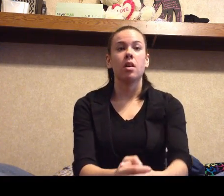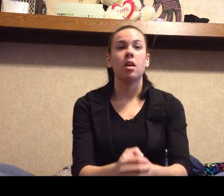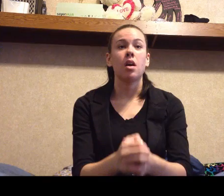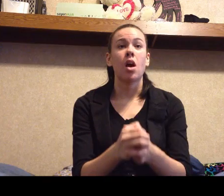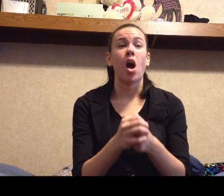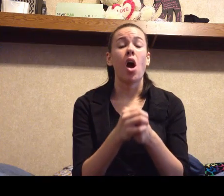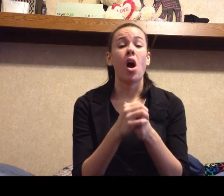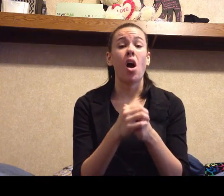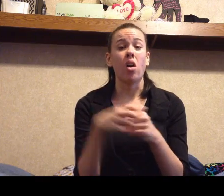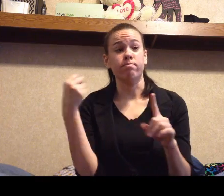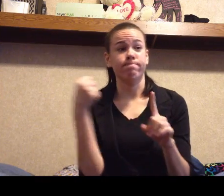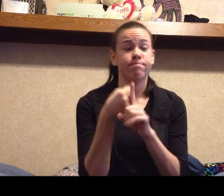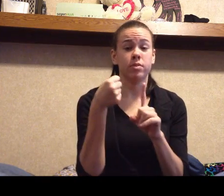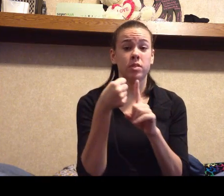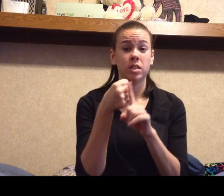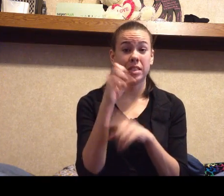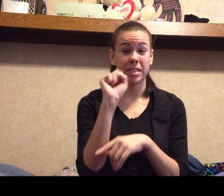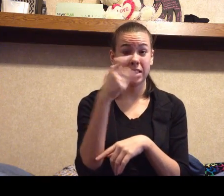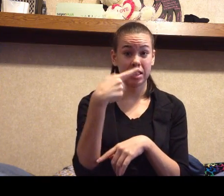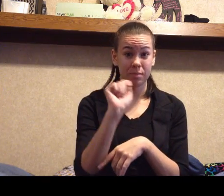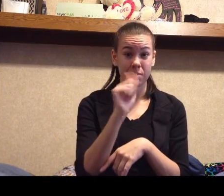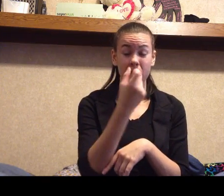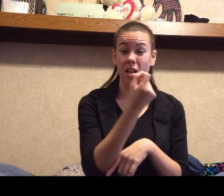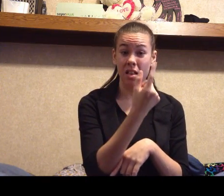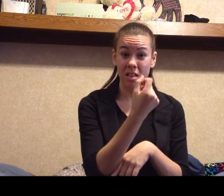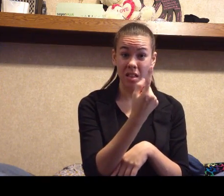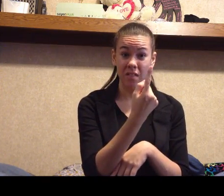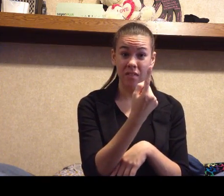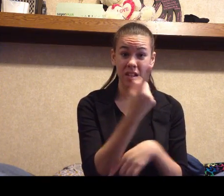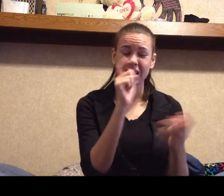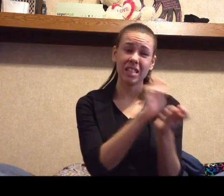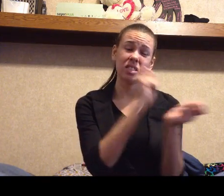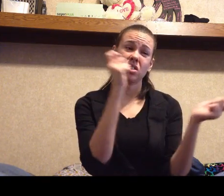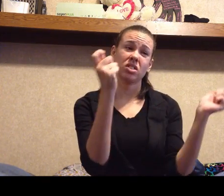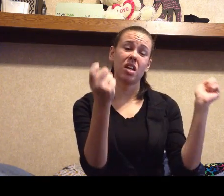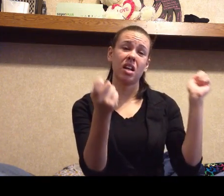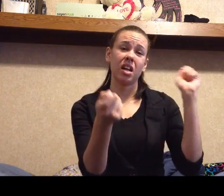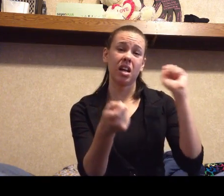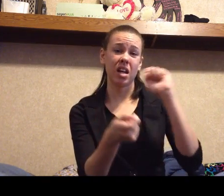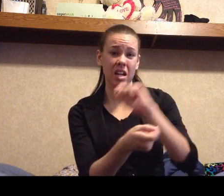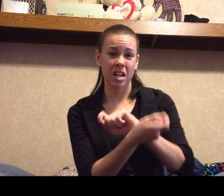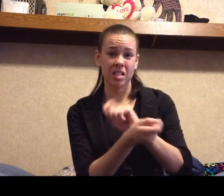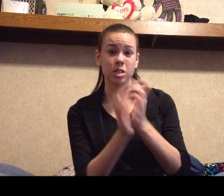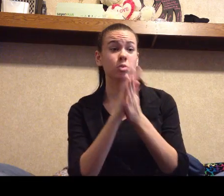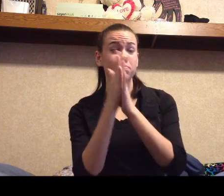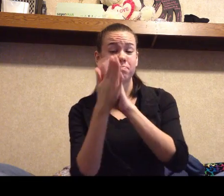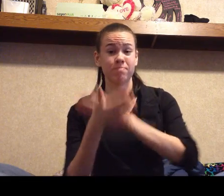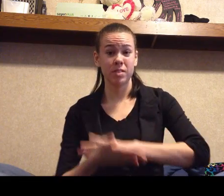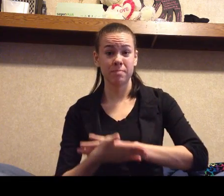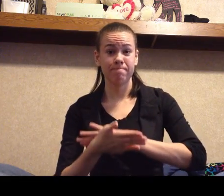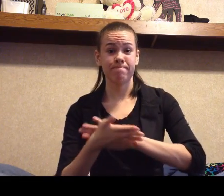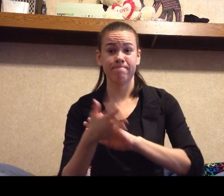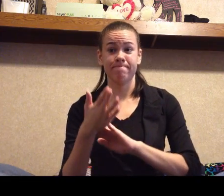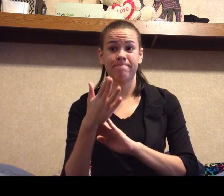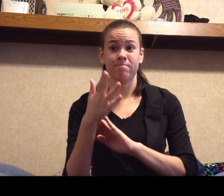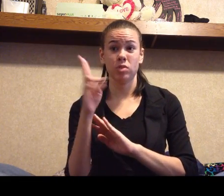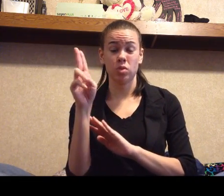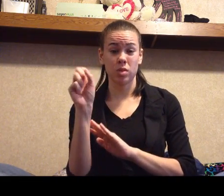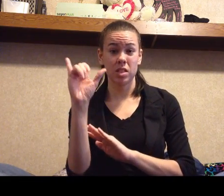of certain departments occurred. On November 25, 2002, the President signed the Homeland Security